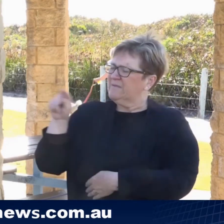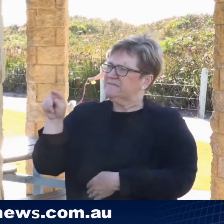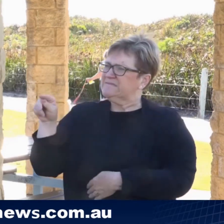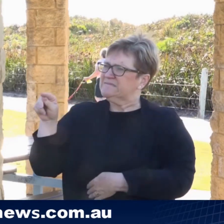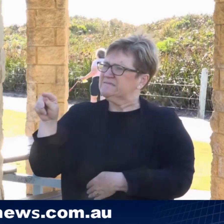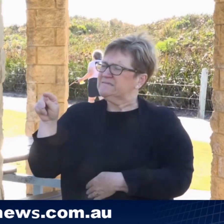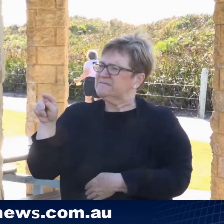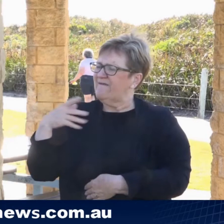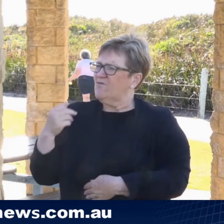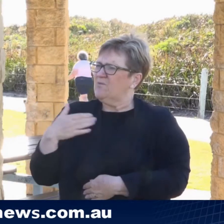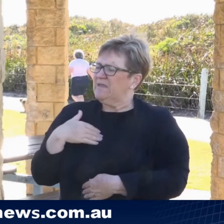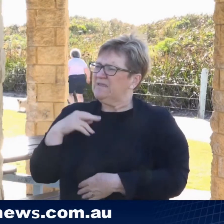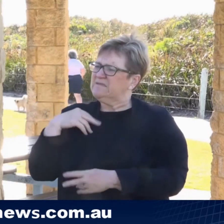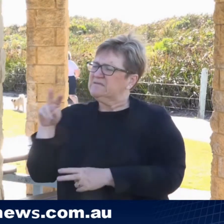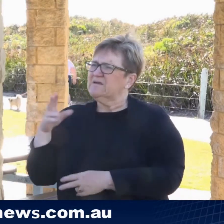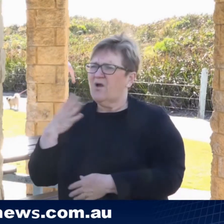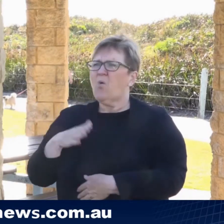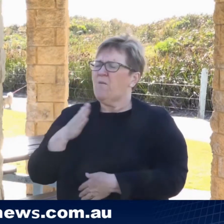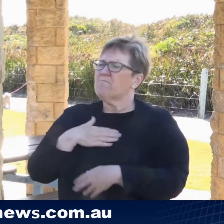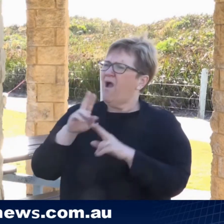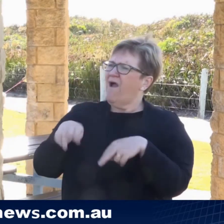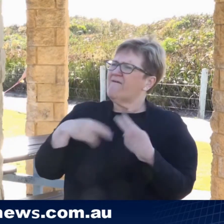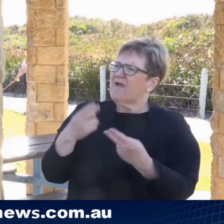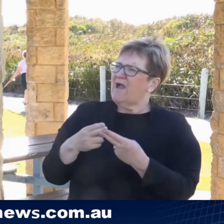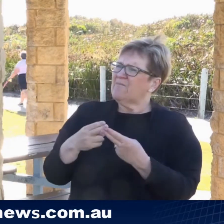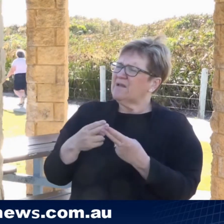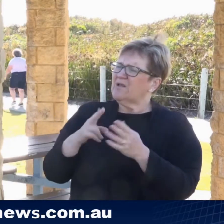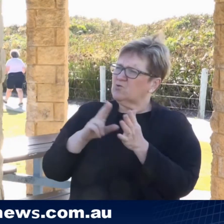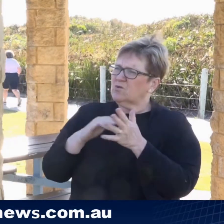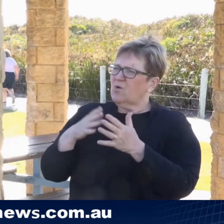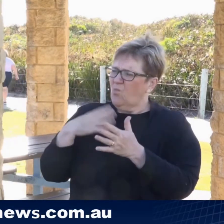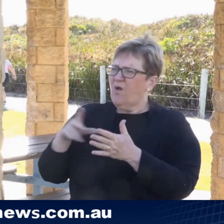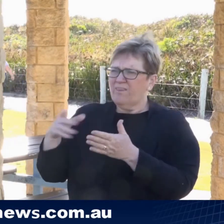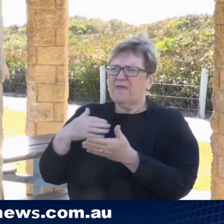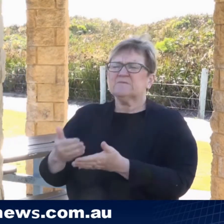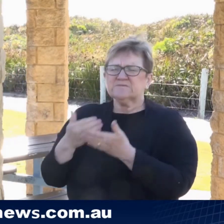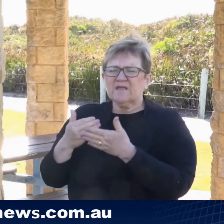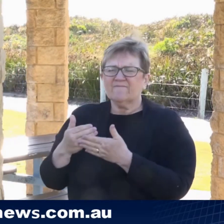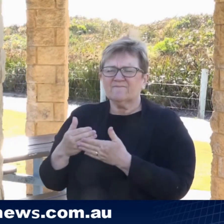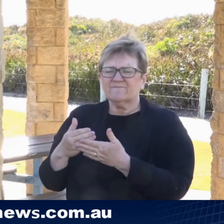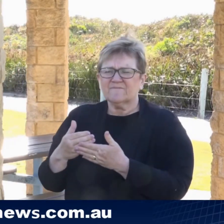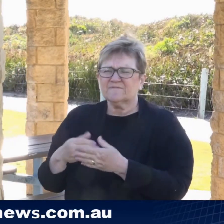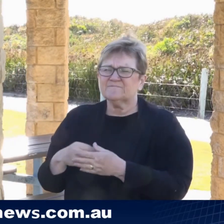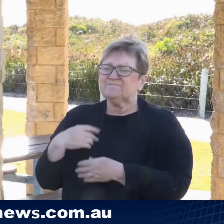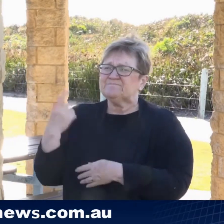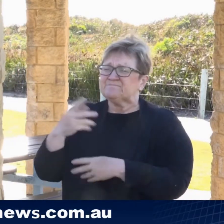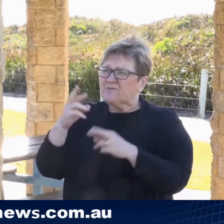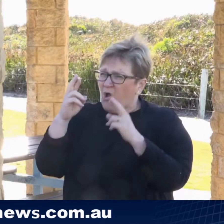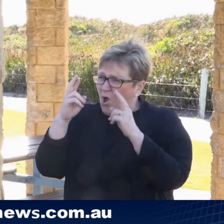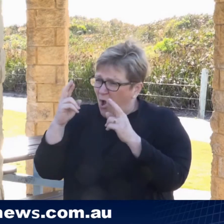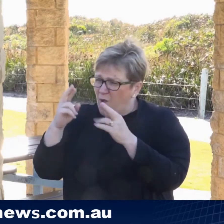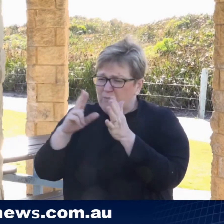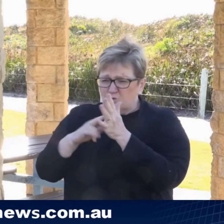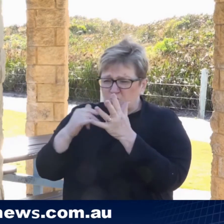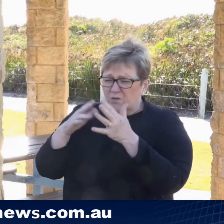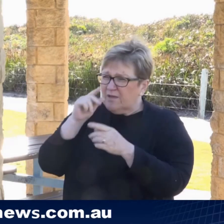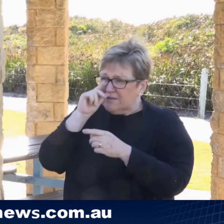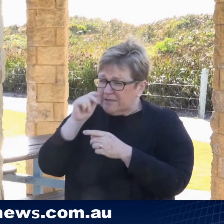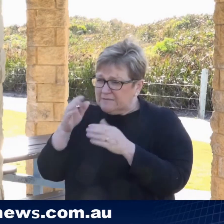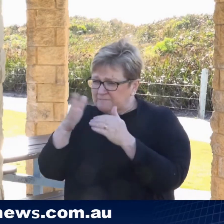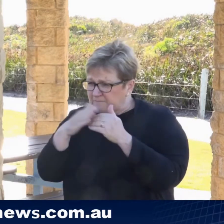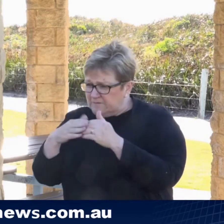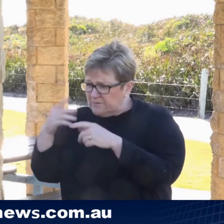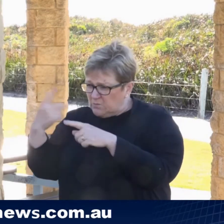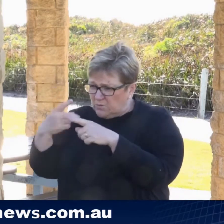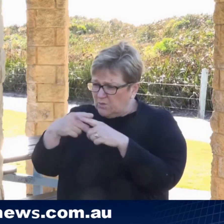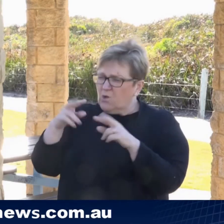there. Obviously, I want my family in New South Wales to stay safe. We're all hoping New South Wales can get this under